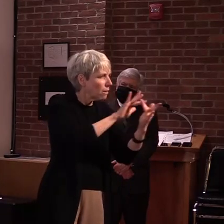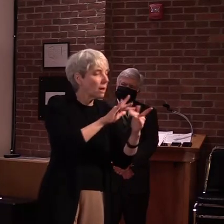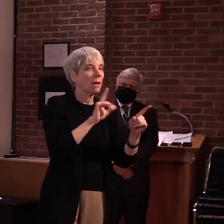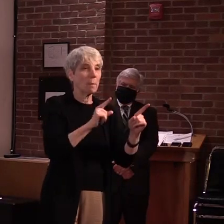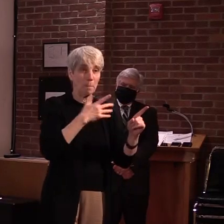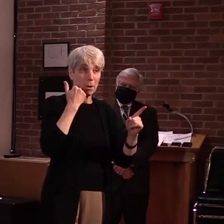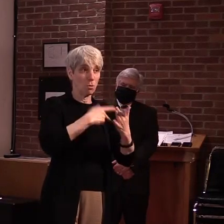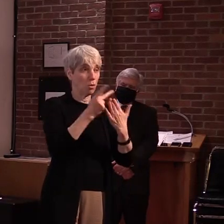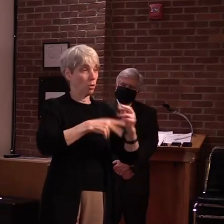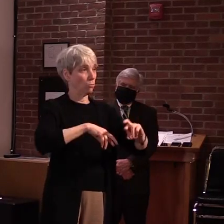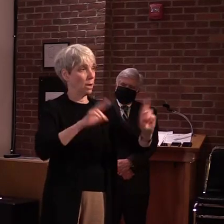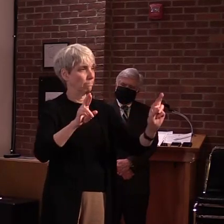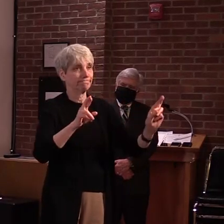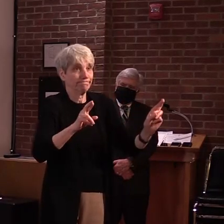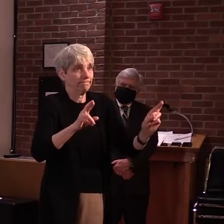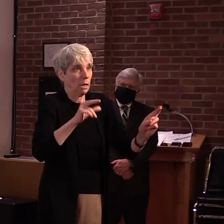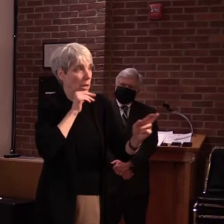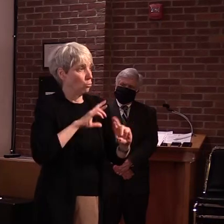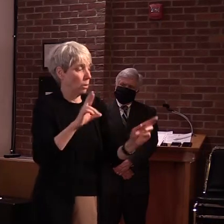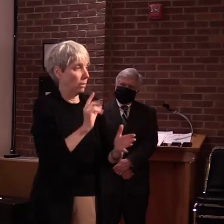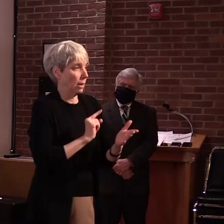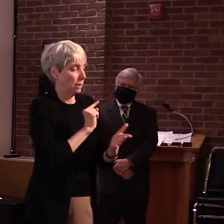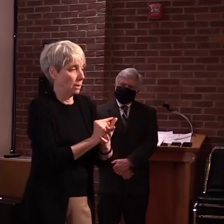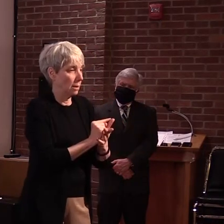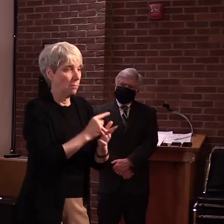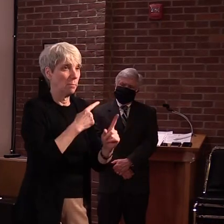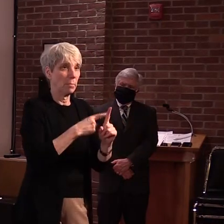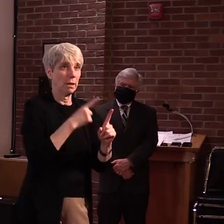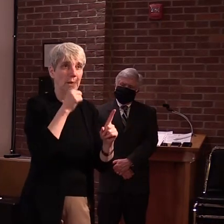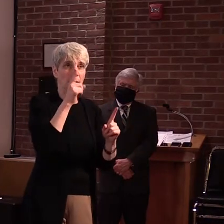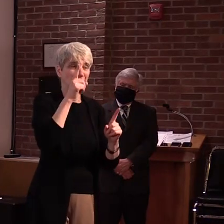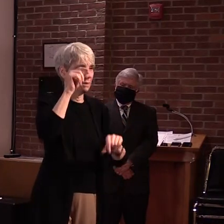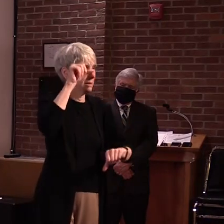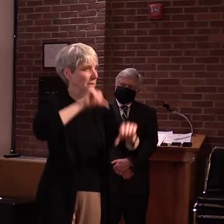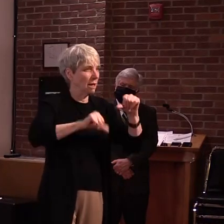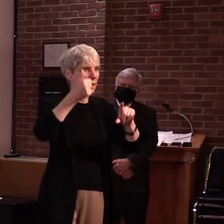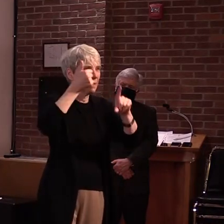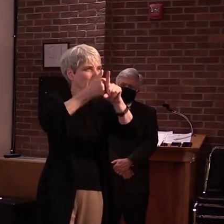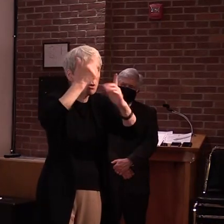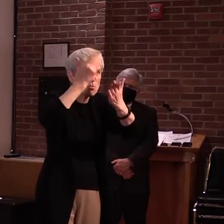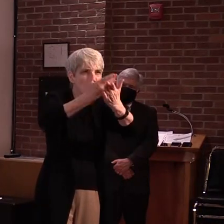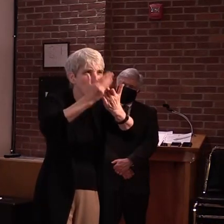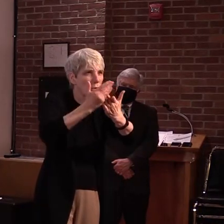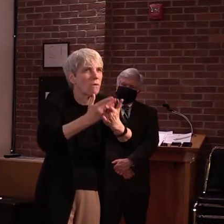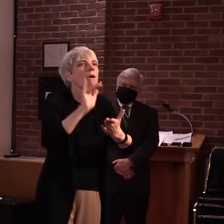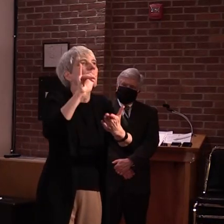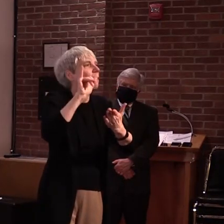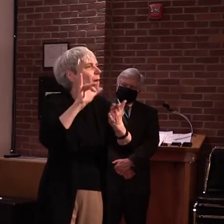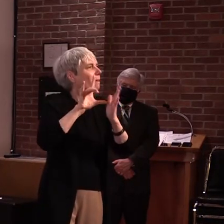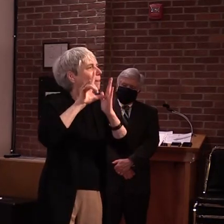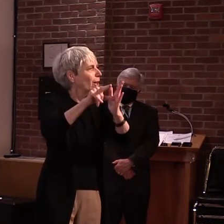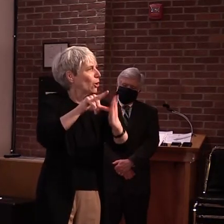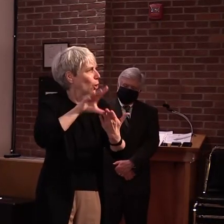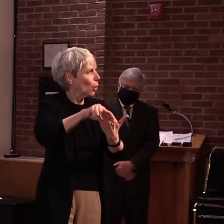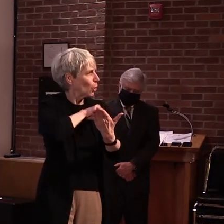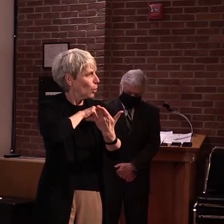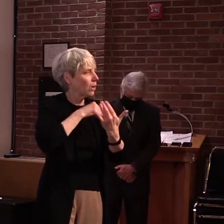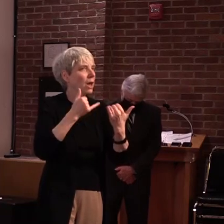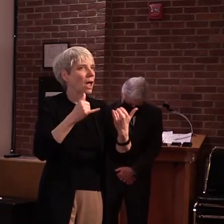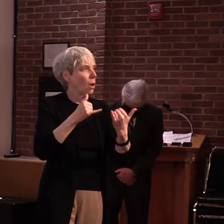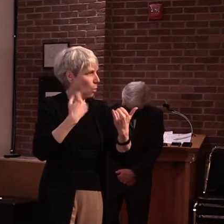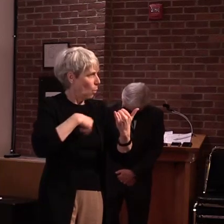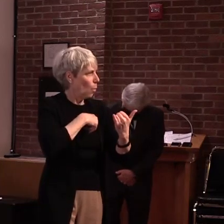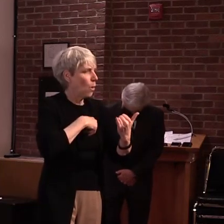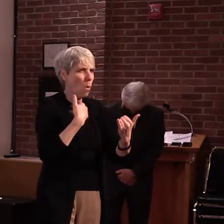that ability, nor was the science keeping up with it. So we've evolved very well and taken